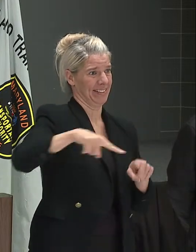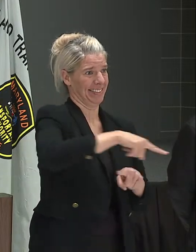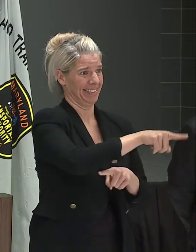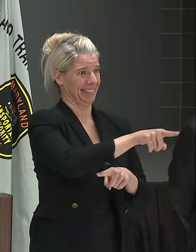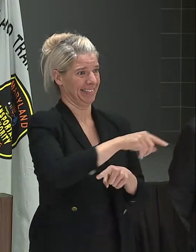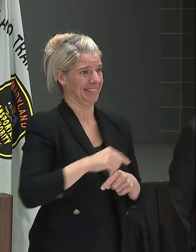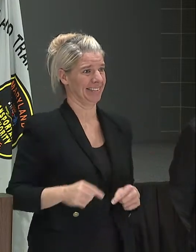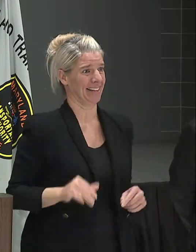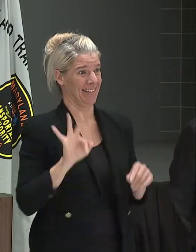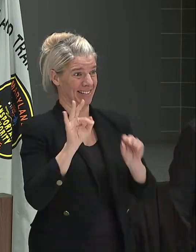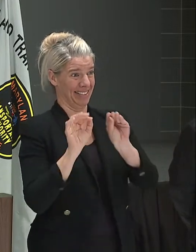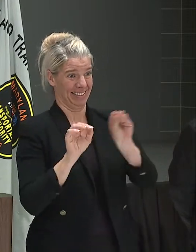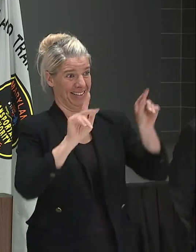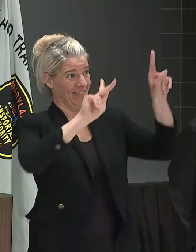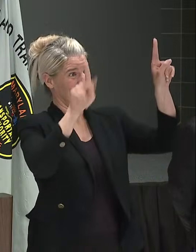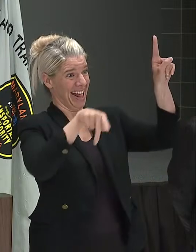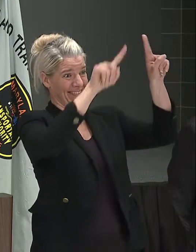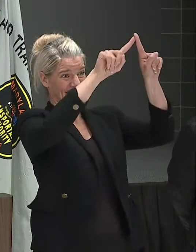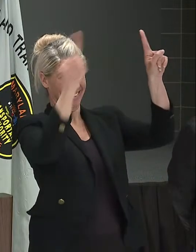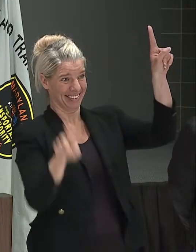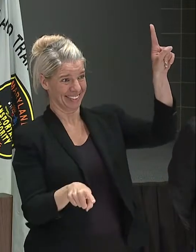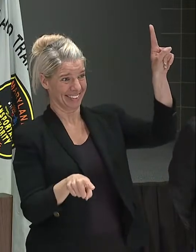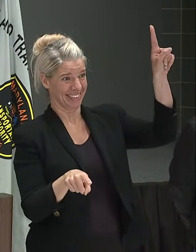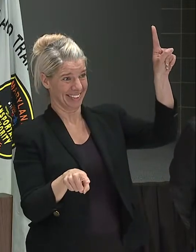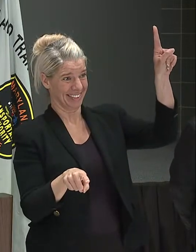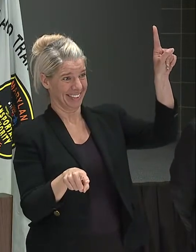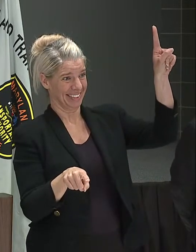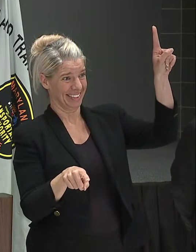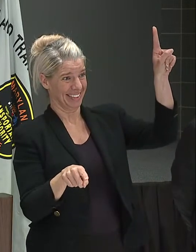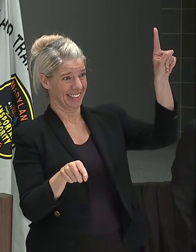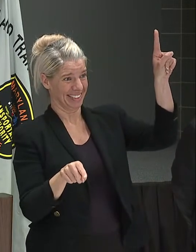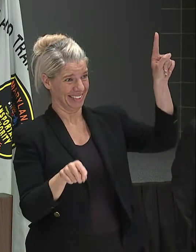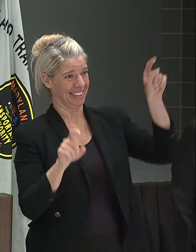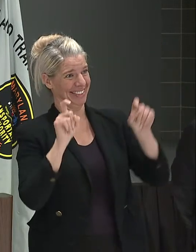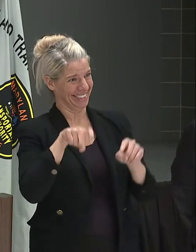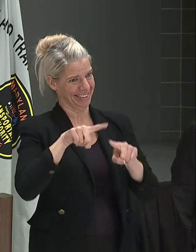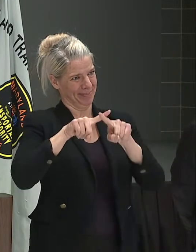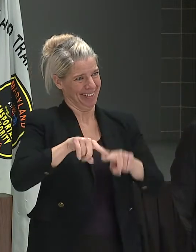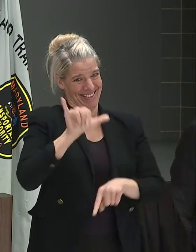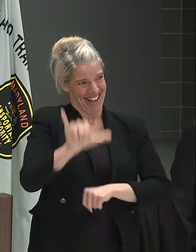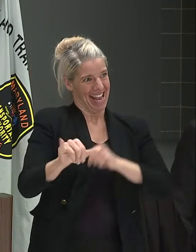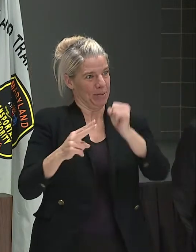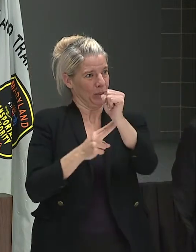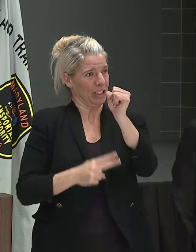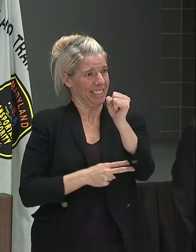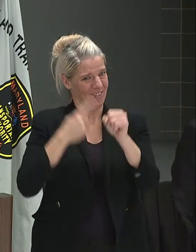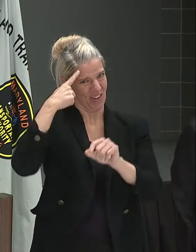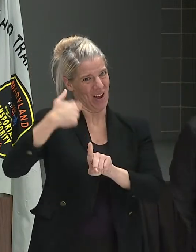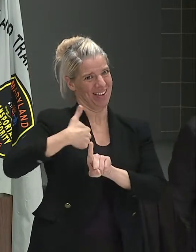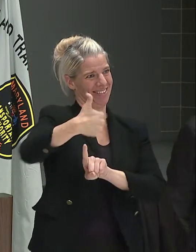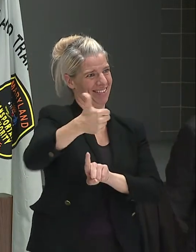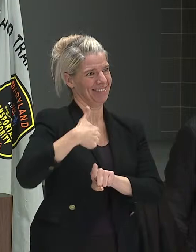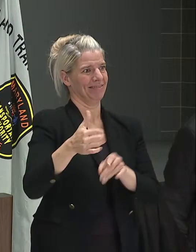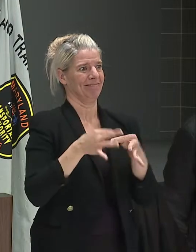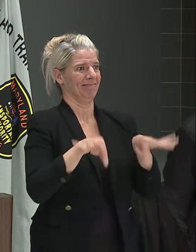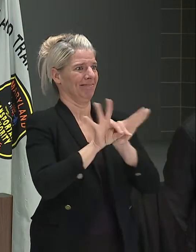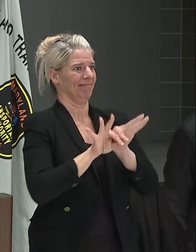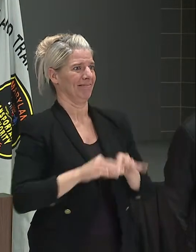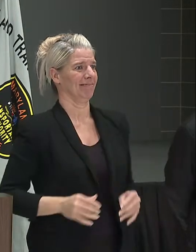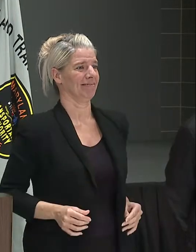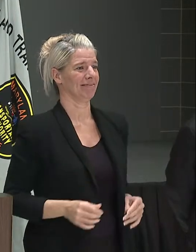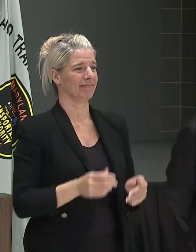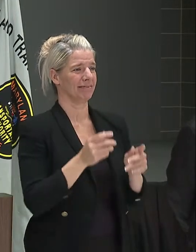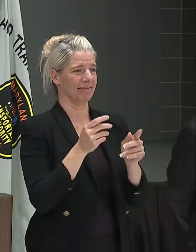from Philadelphia to Petersburg, you probably depend on the Key Bridge. If you want to move your products